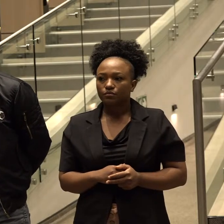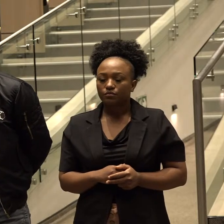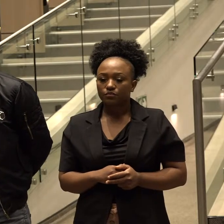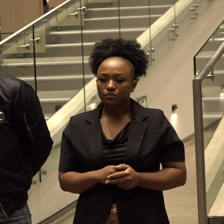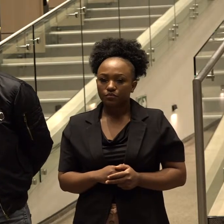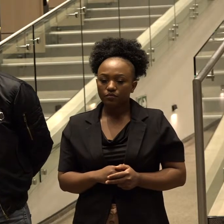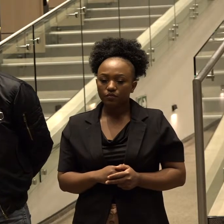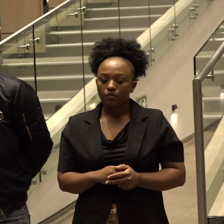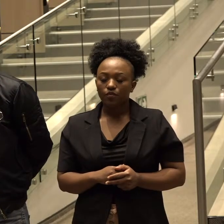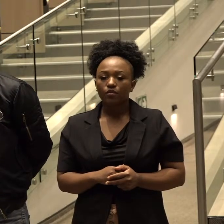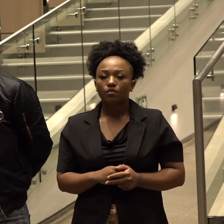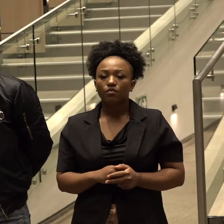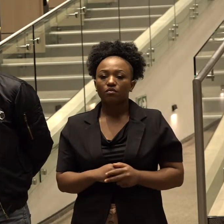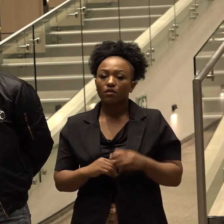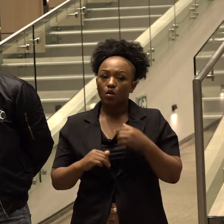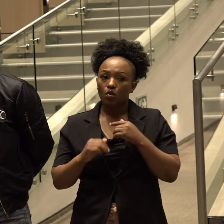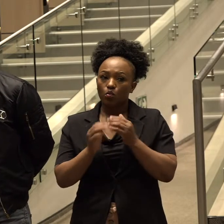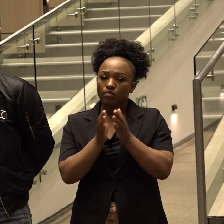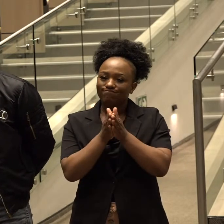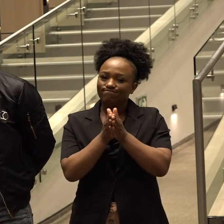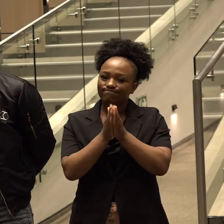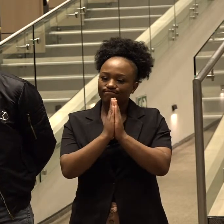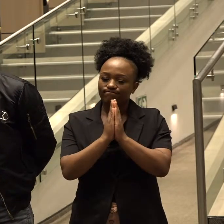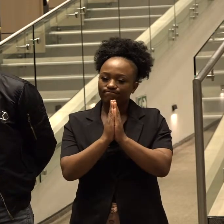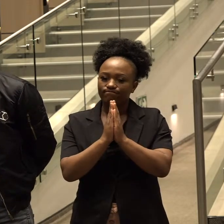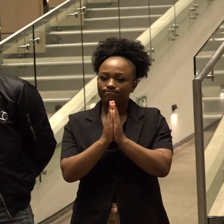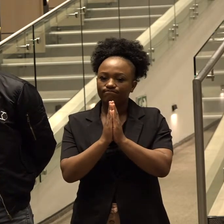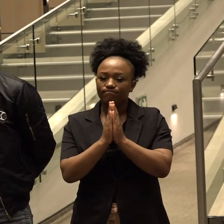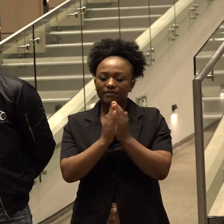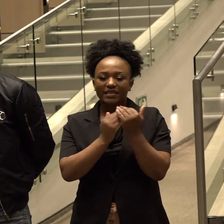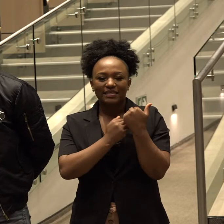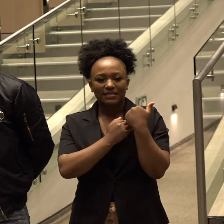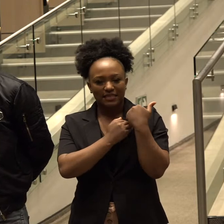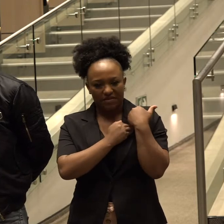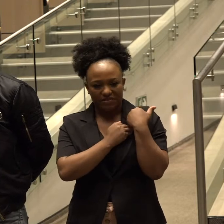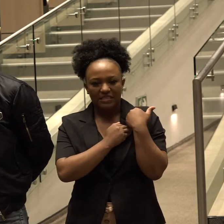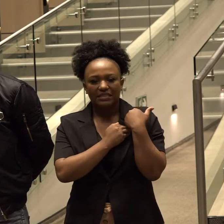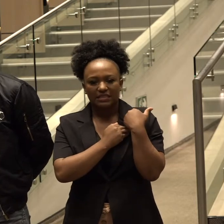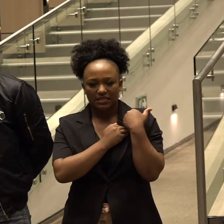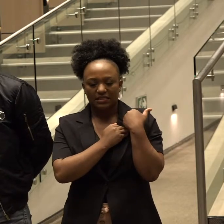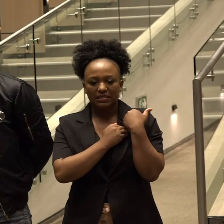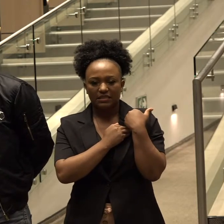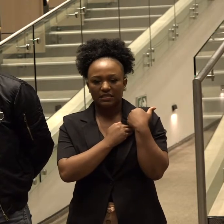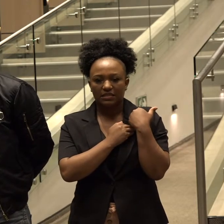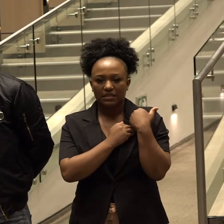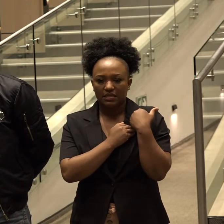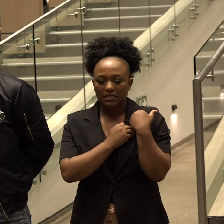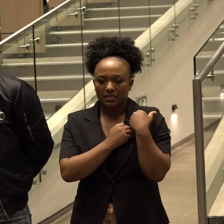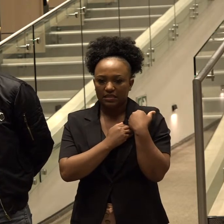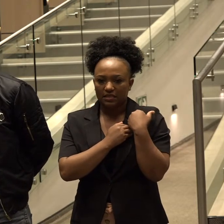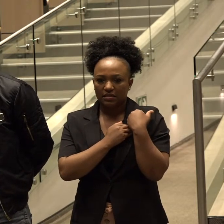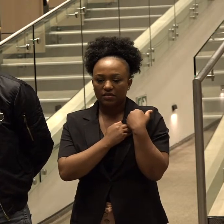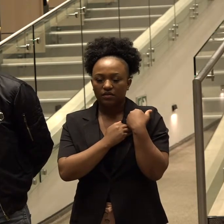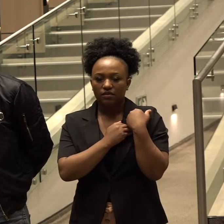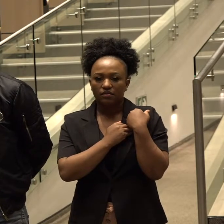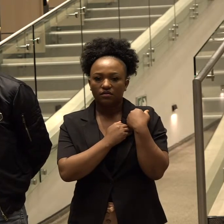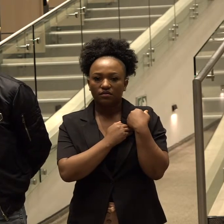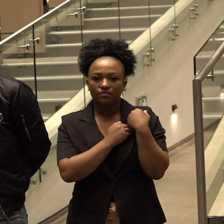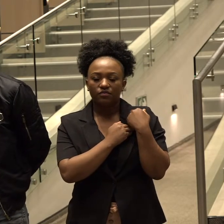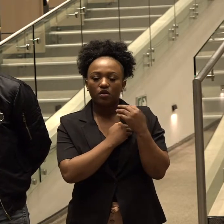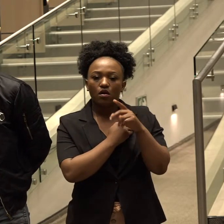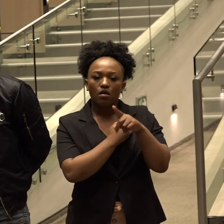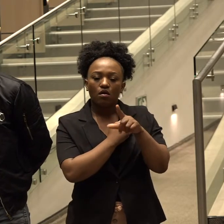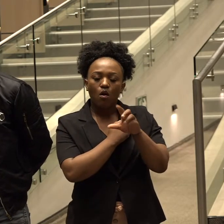our request is the safety about Leo Fontaine plot